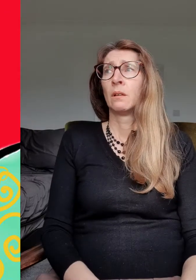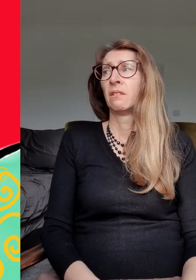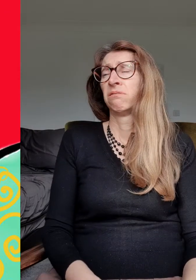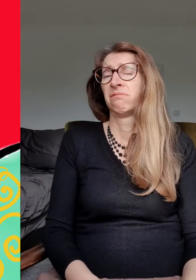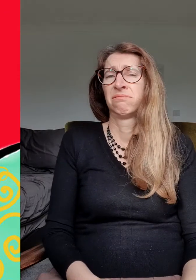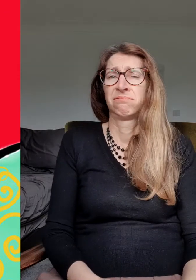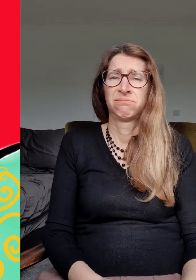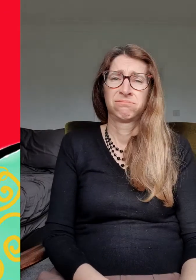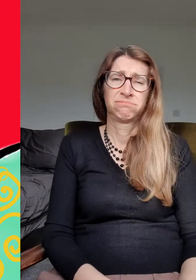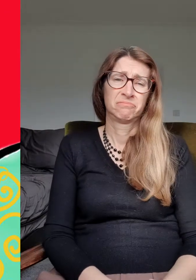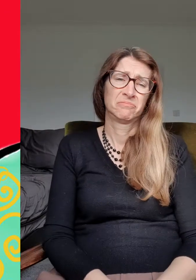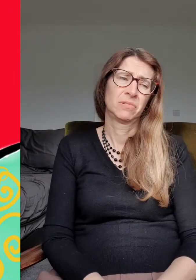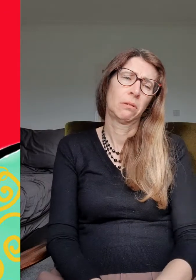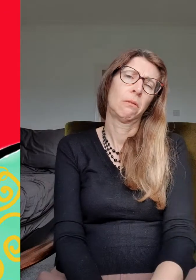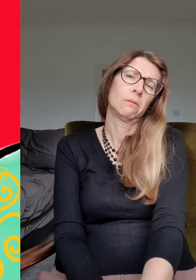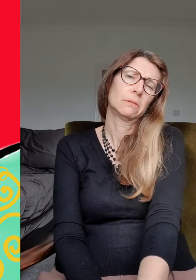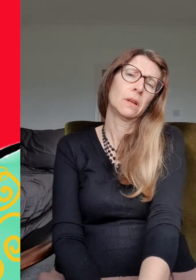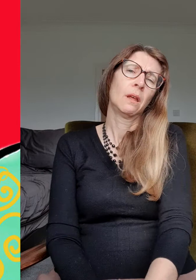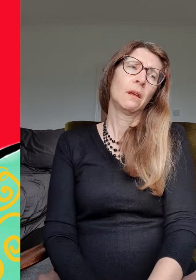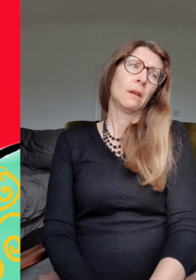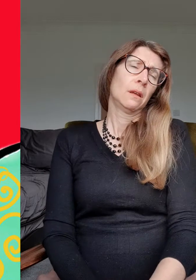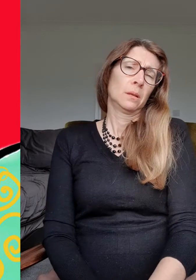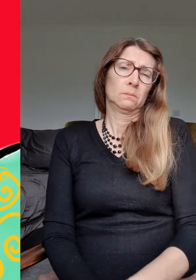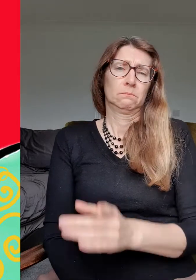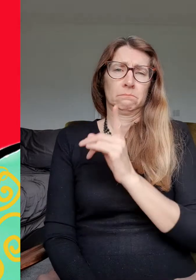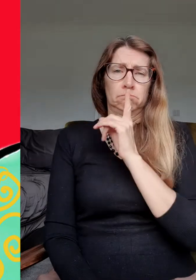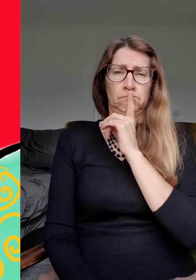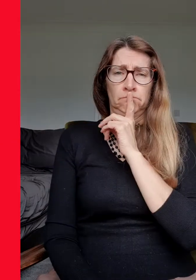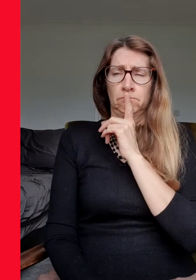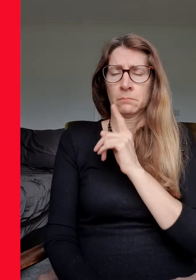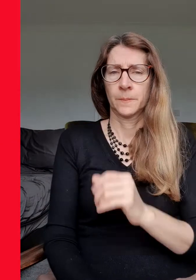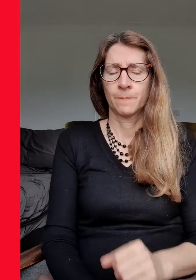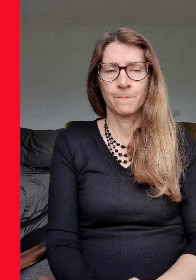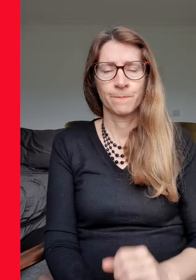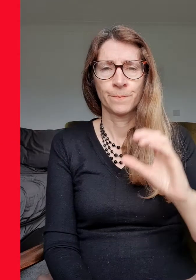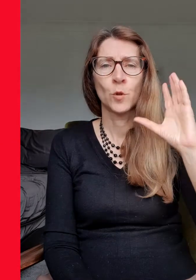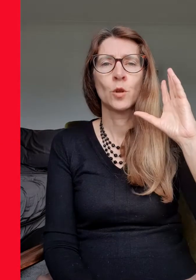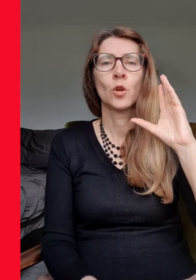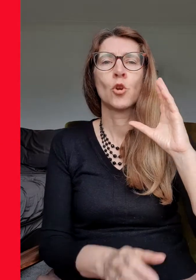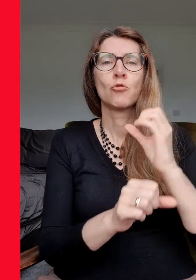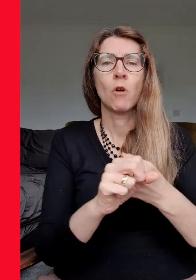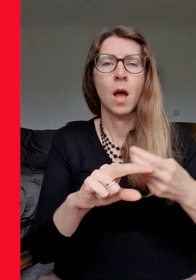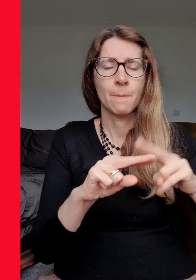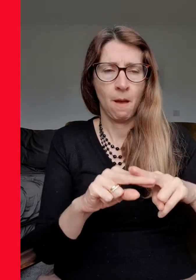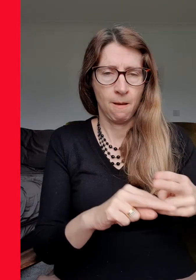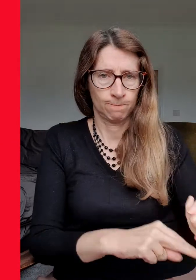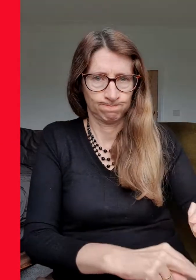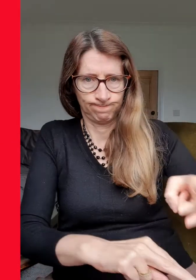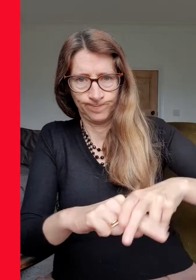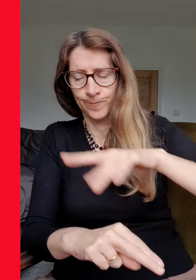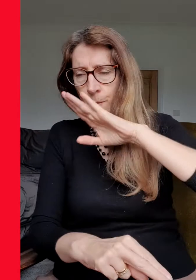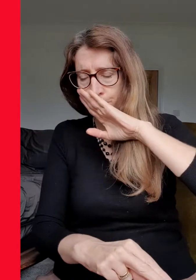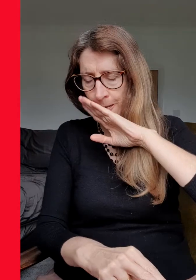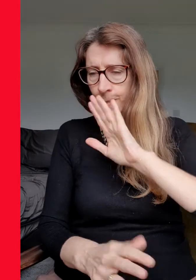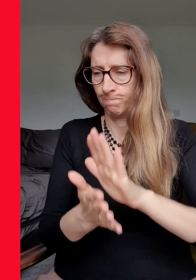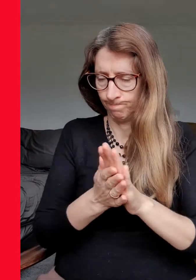upset and unhappy. He didn't say anything. Grandpa Gnome went into JoJo's room and sat beside him on the